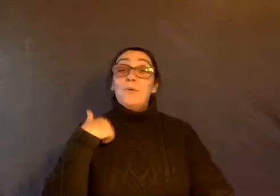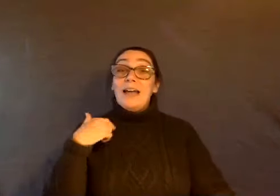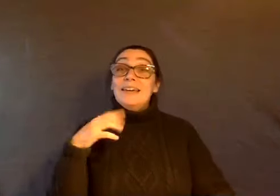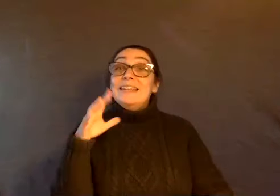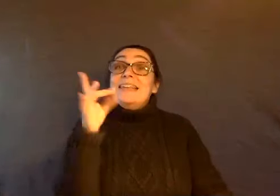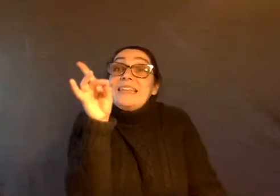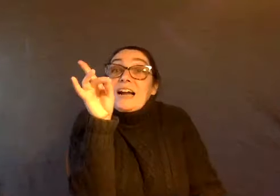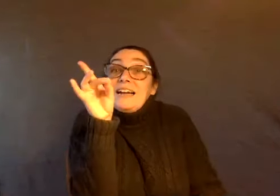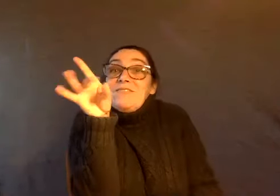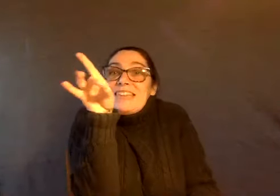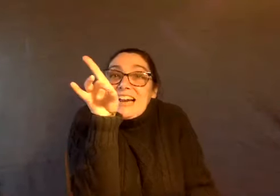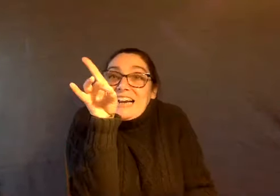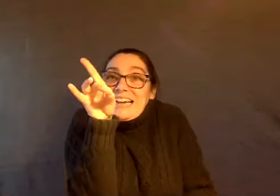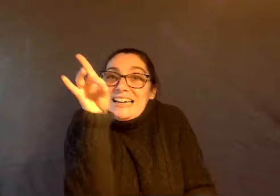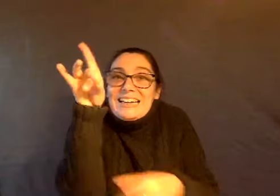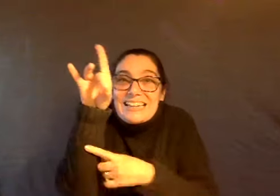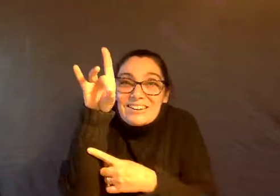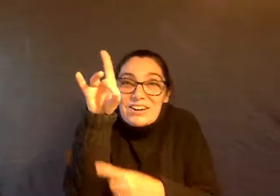I did, they stuck, it was stuck. It's stuck.